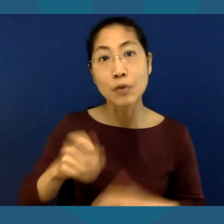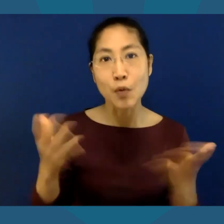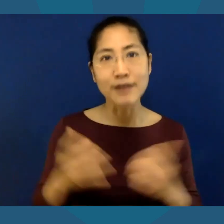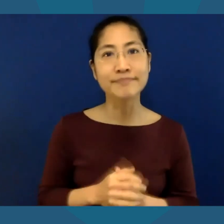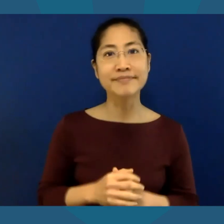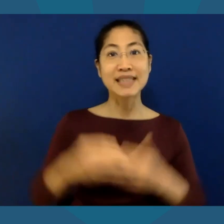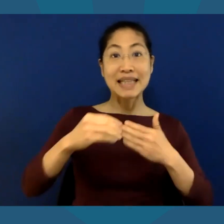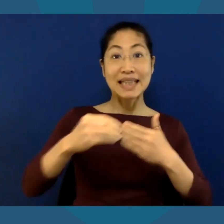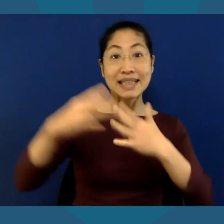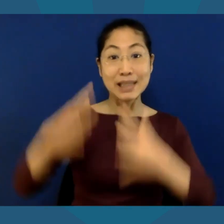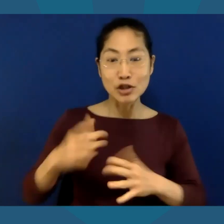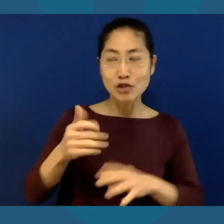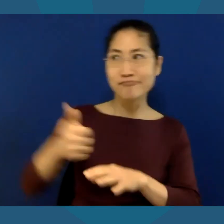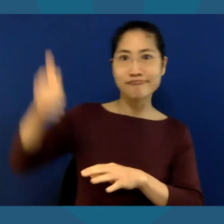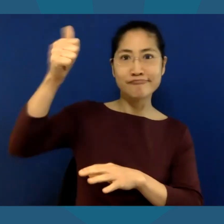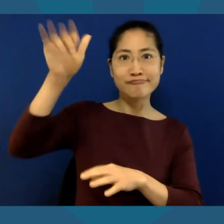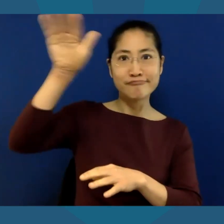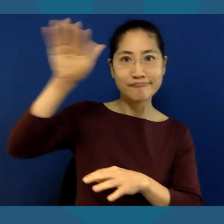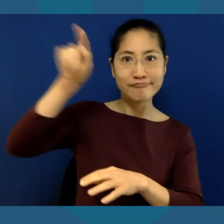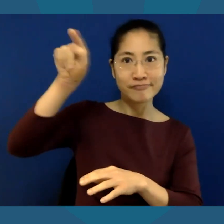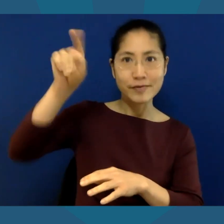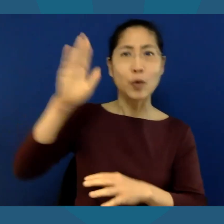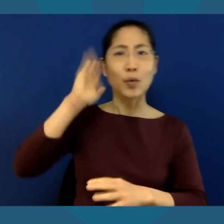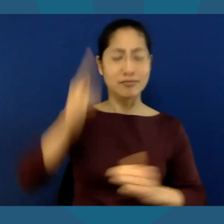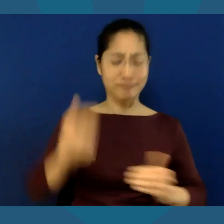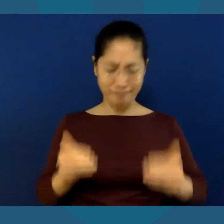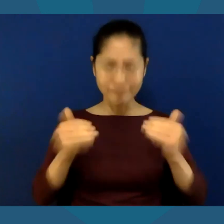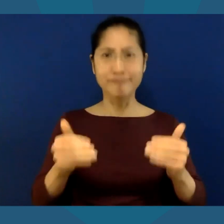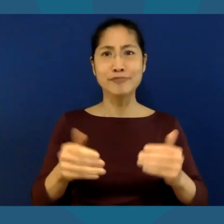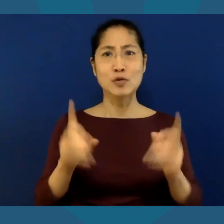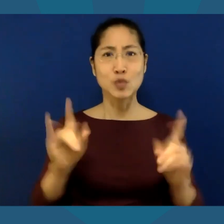We need leaders who will act boldly.